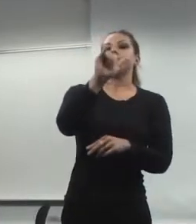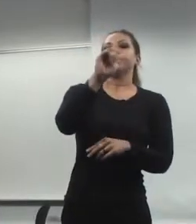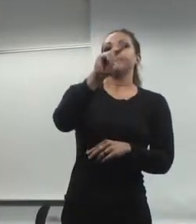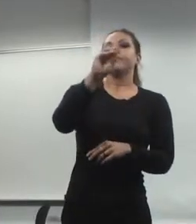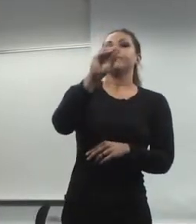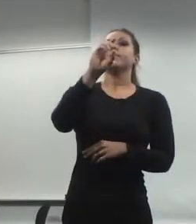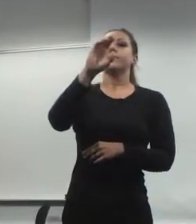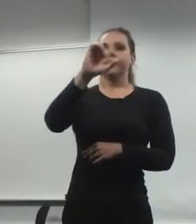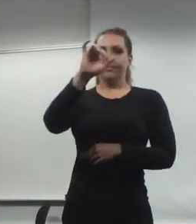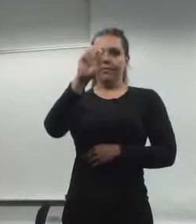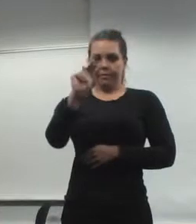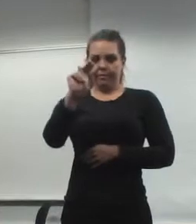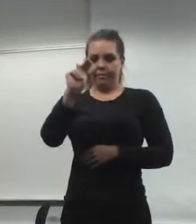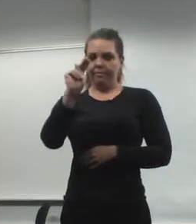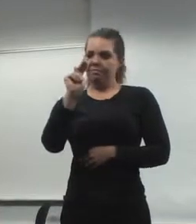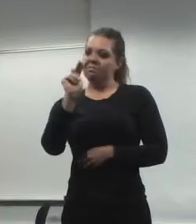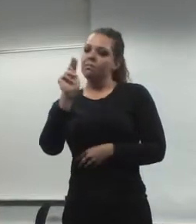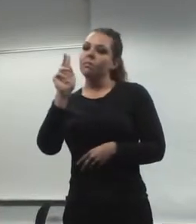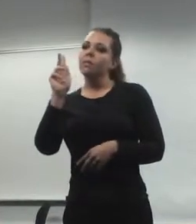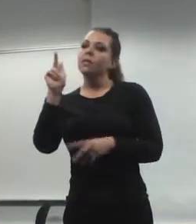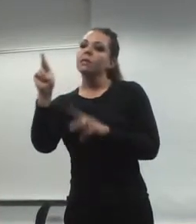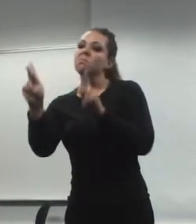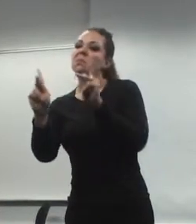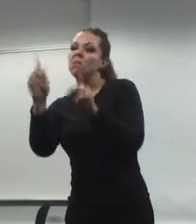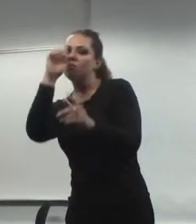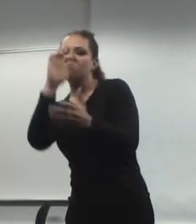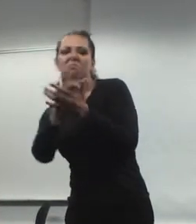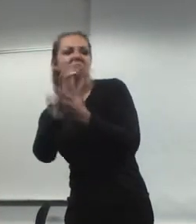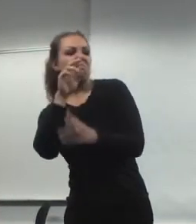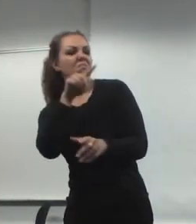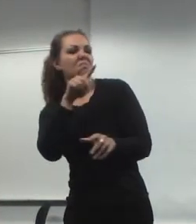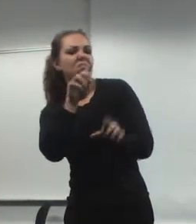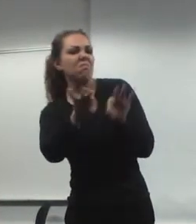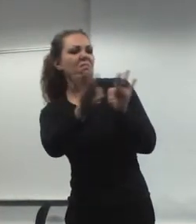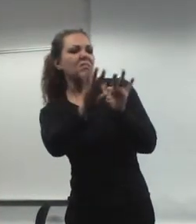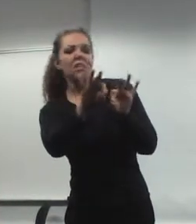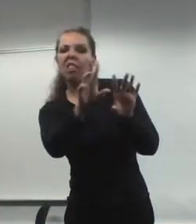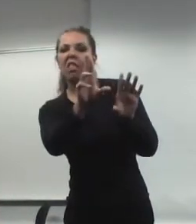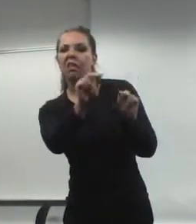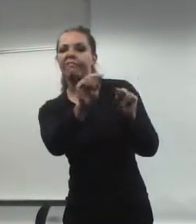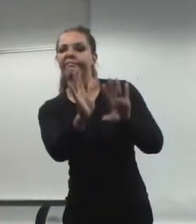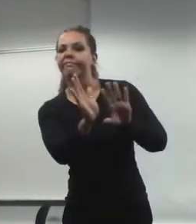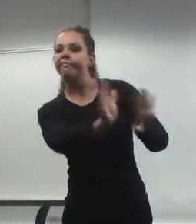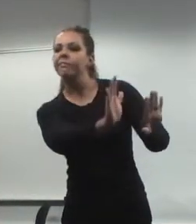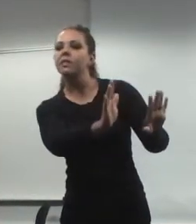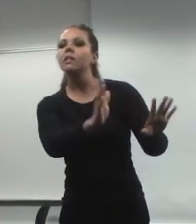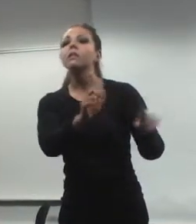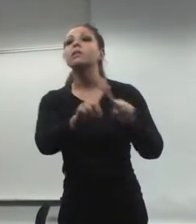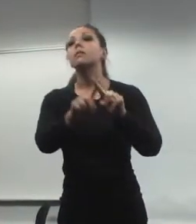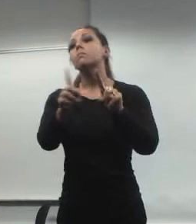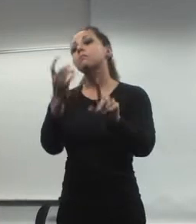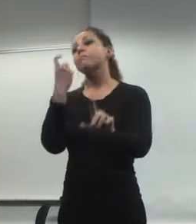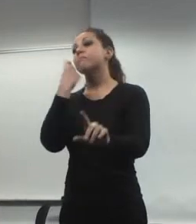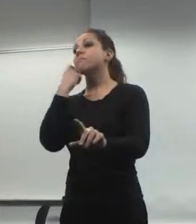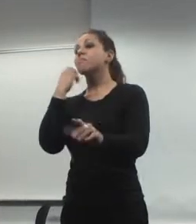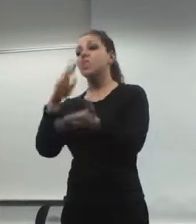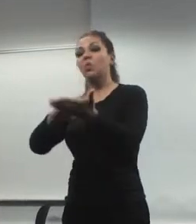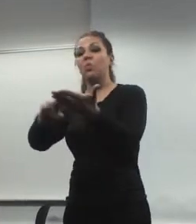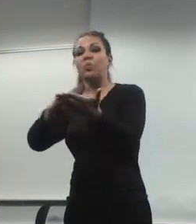it was unimportant. But then within the last 10 years, research has found that thought process was probably